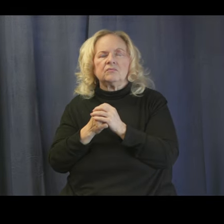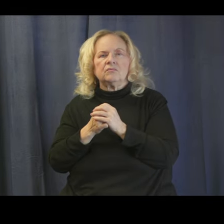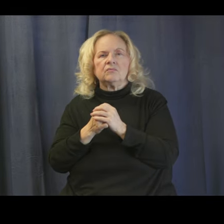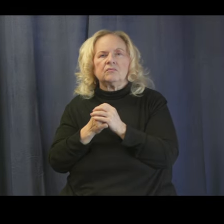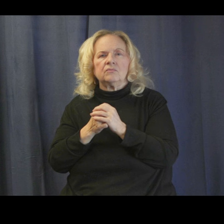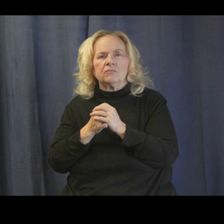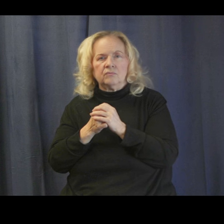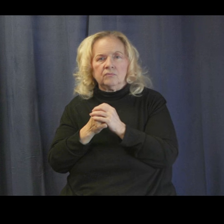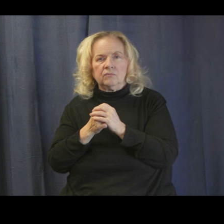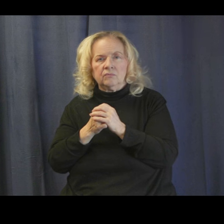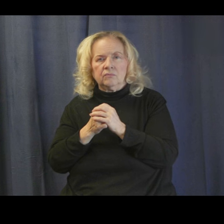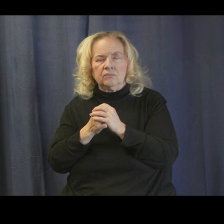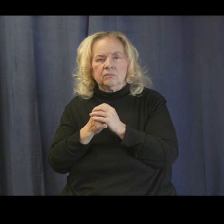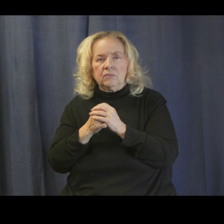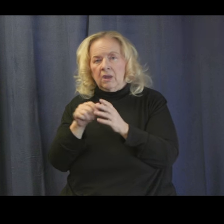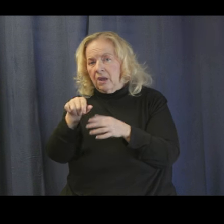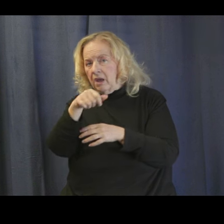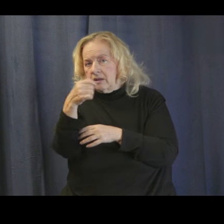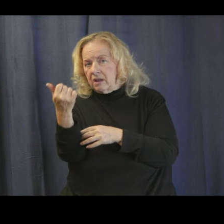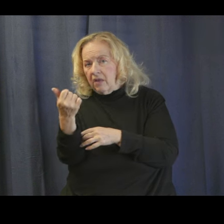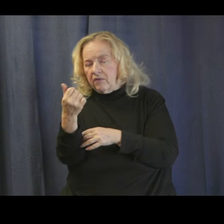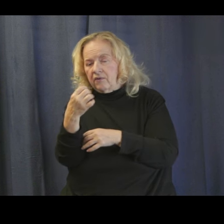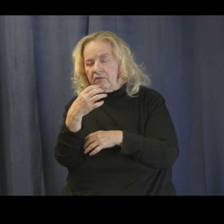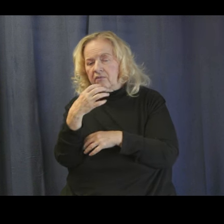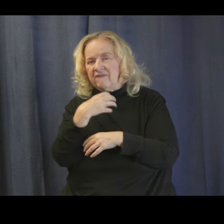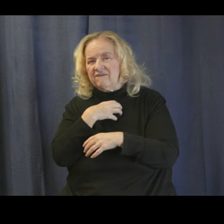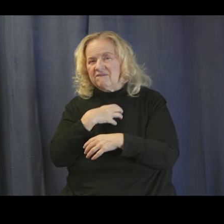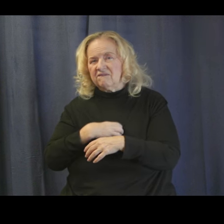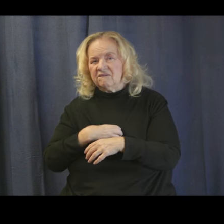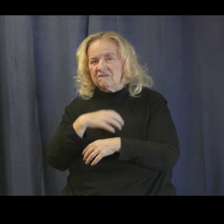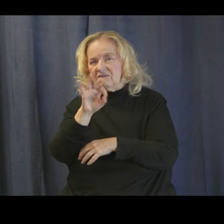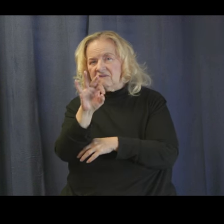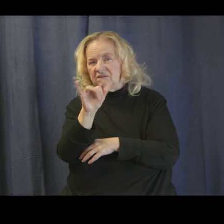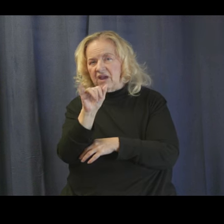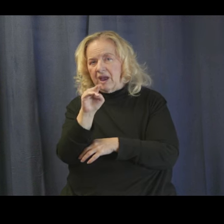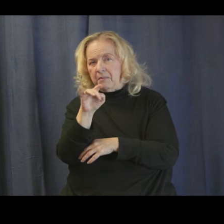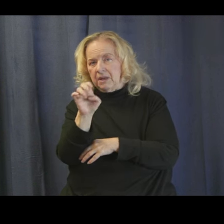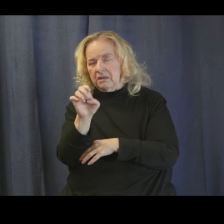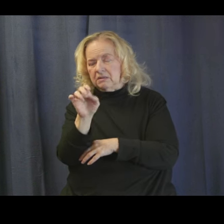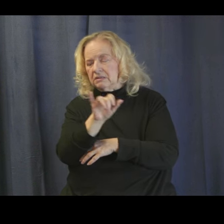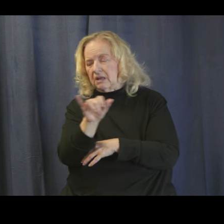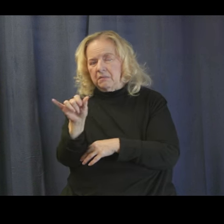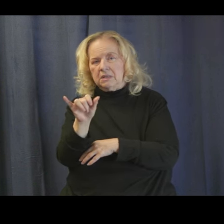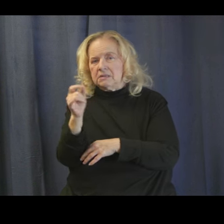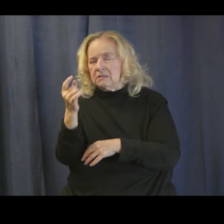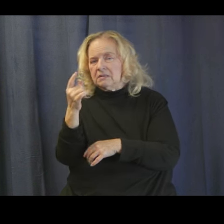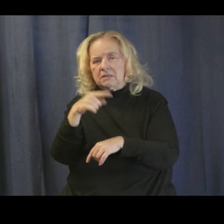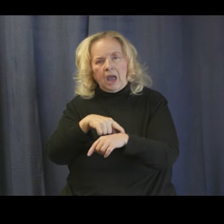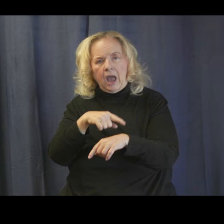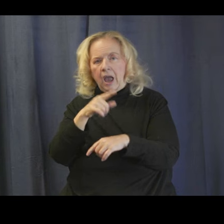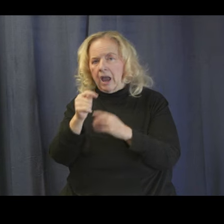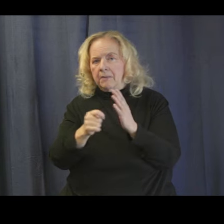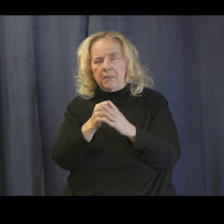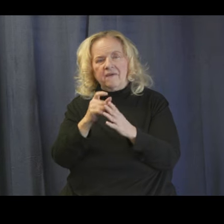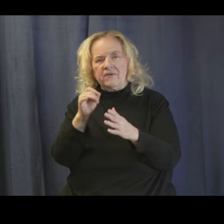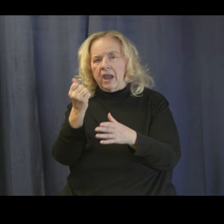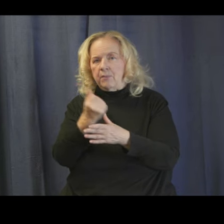and here we see there was another famine, like the first famine that was in the days of